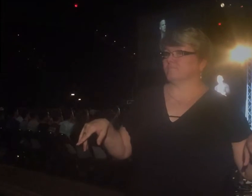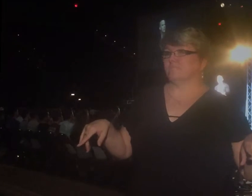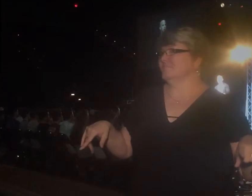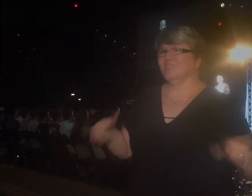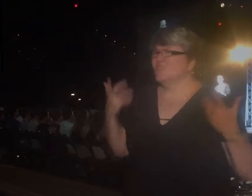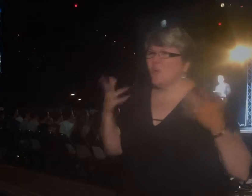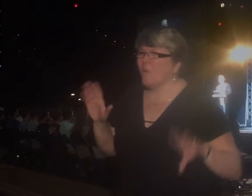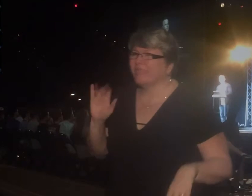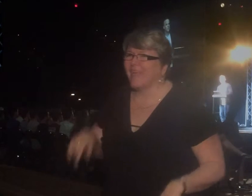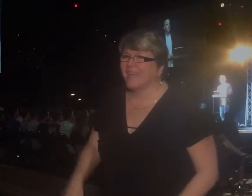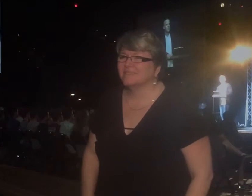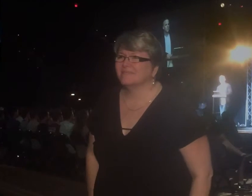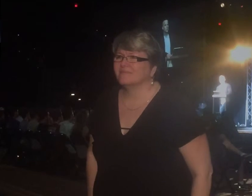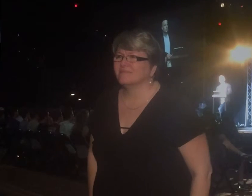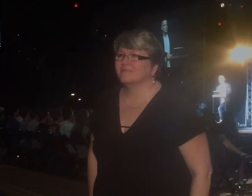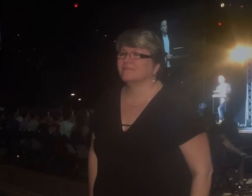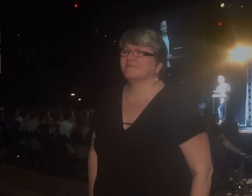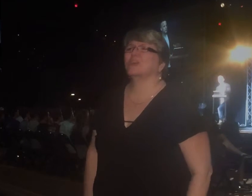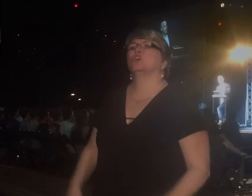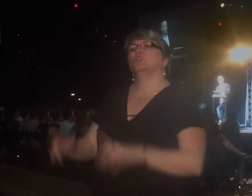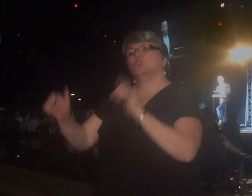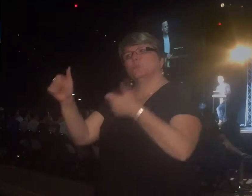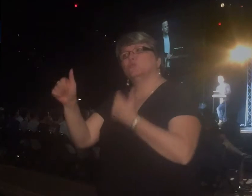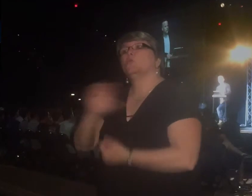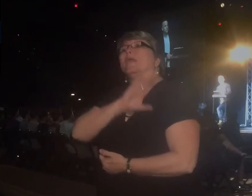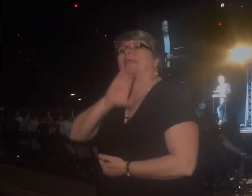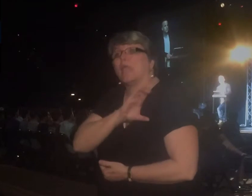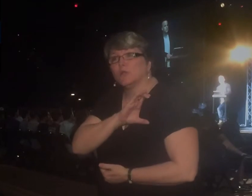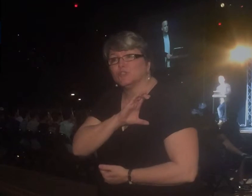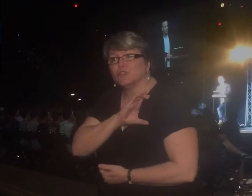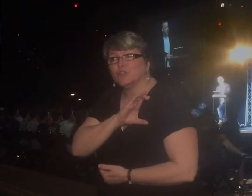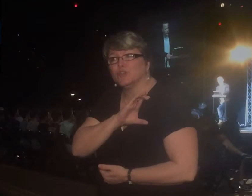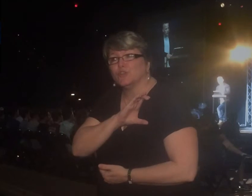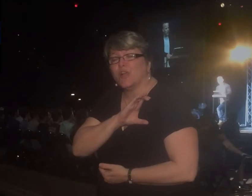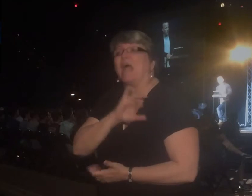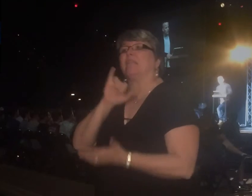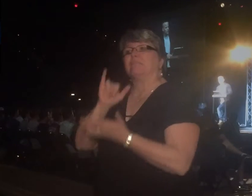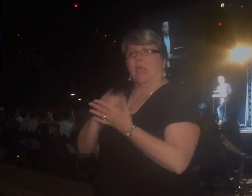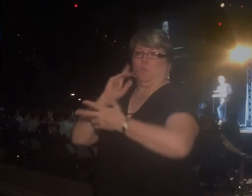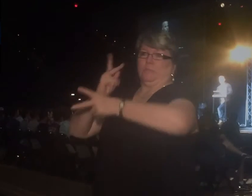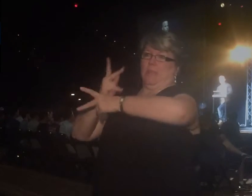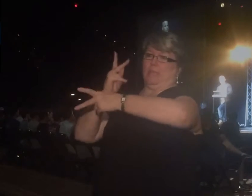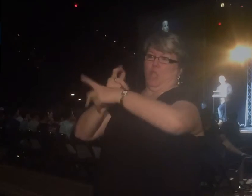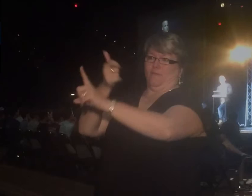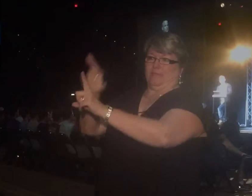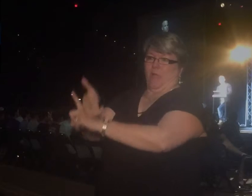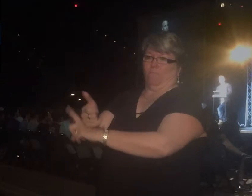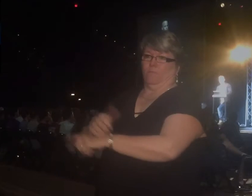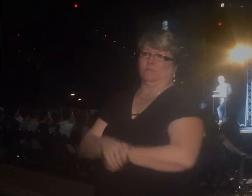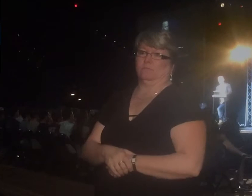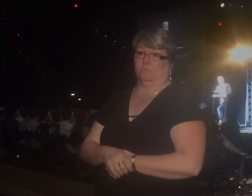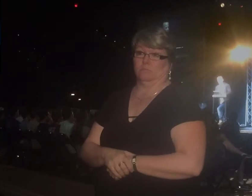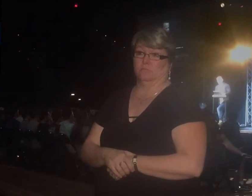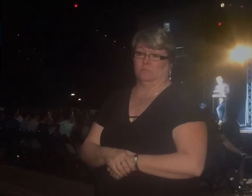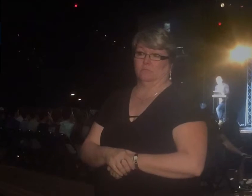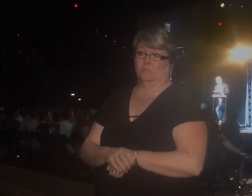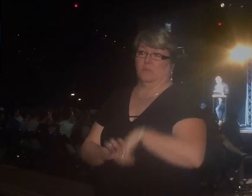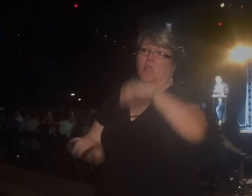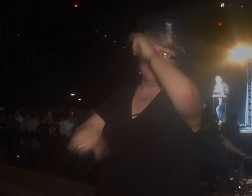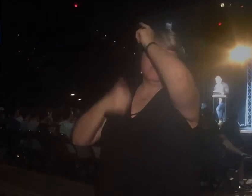model. You don't want that. You pursue character, and that will take care of